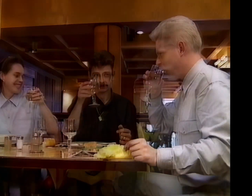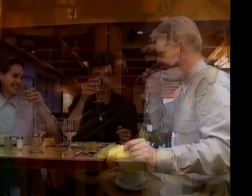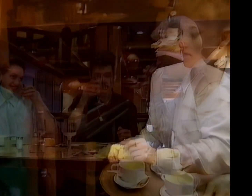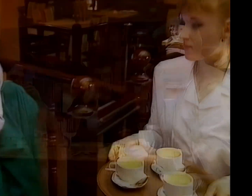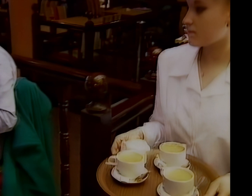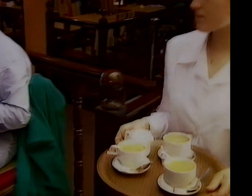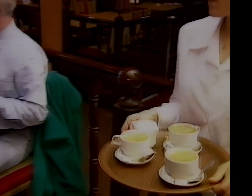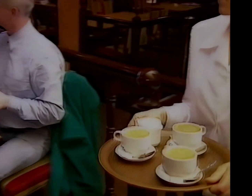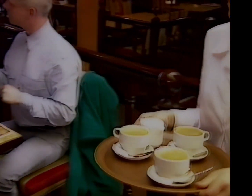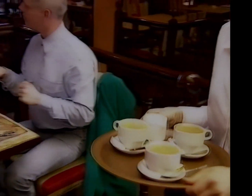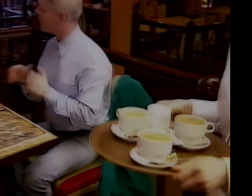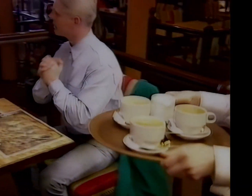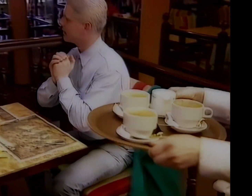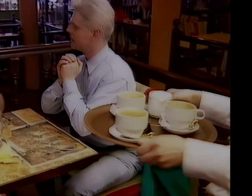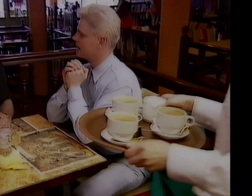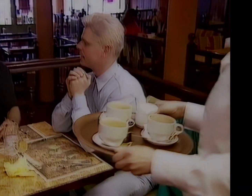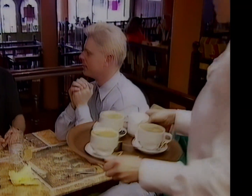You good?